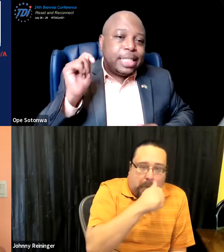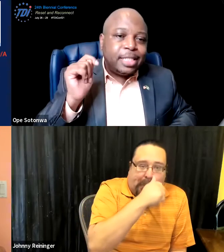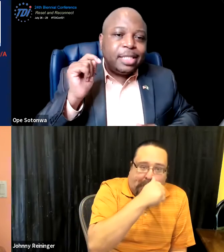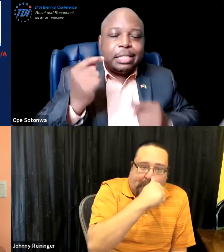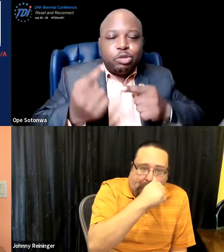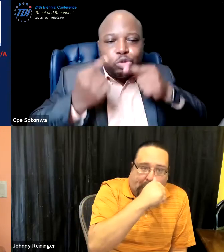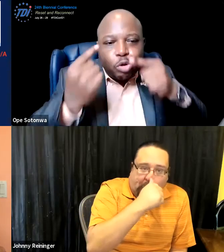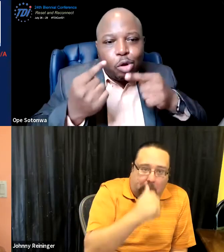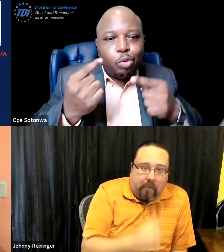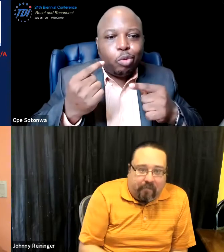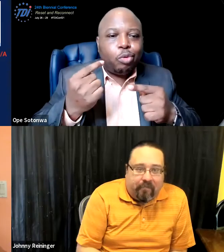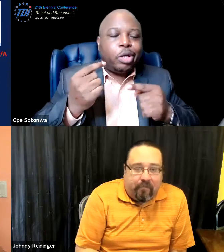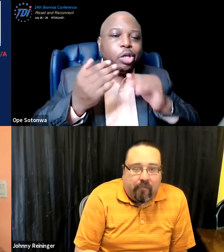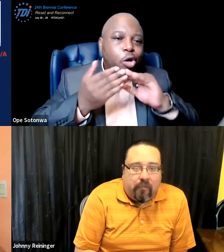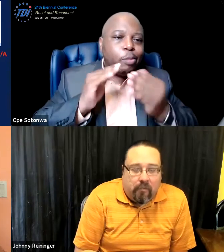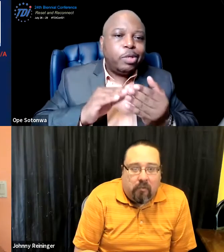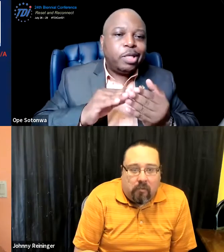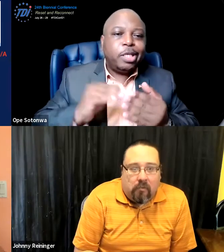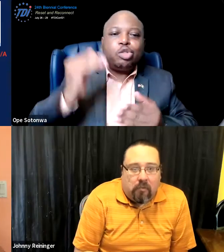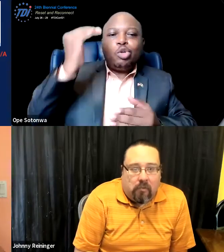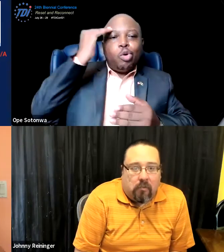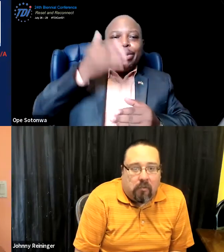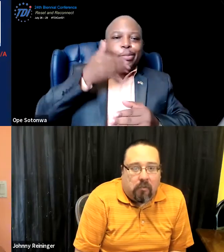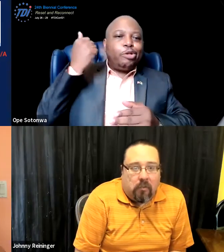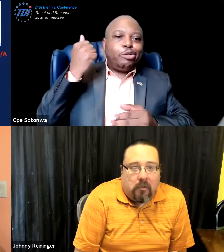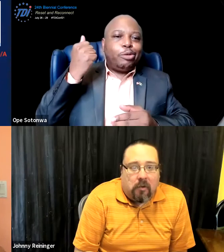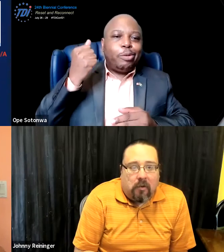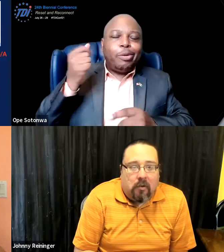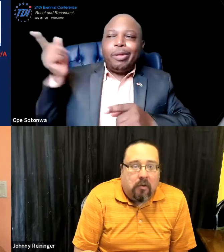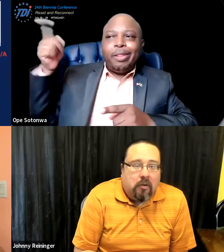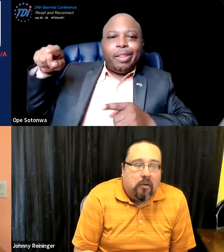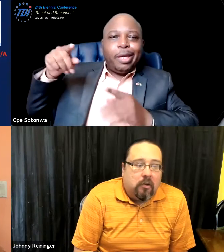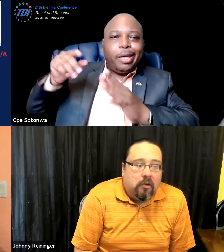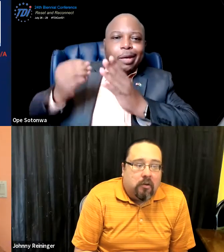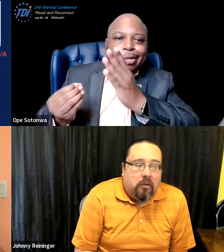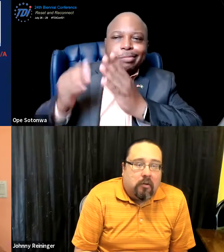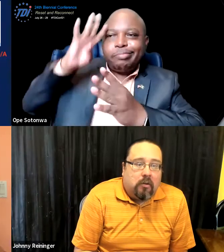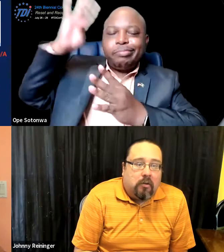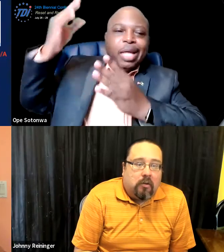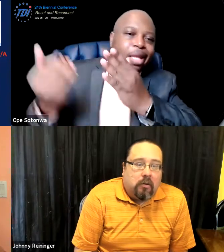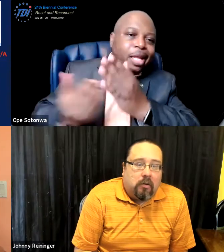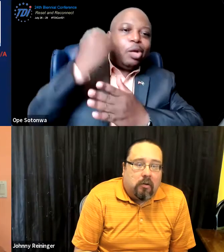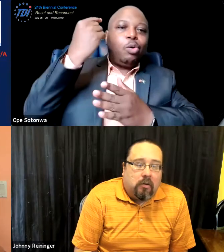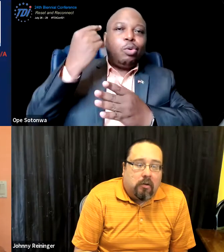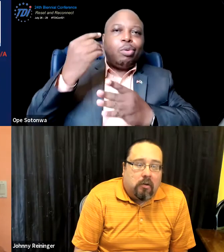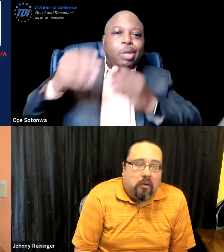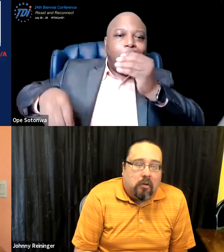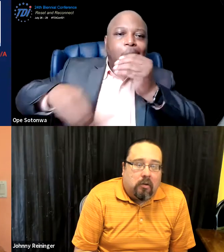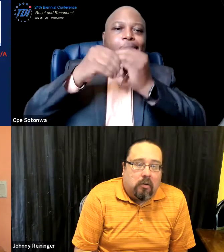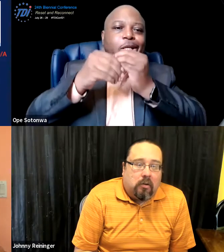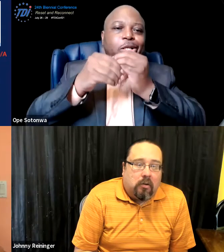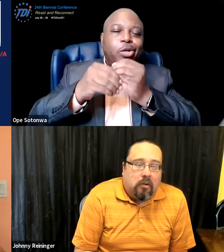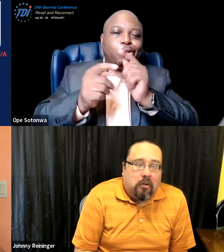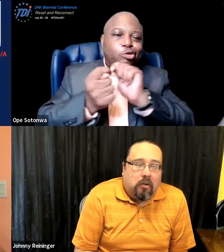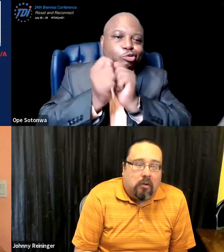every single day, we live, see, and breathe it. Oh yeah. We know our community. We know it